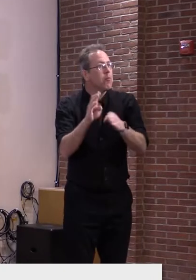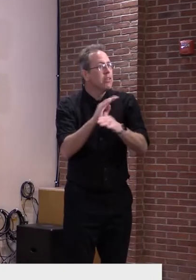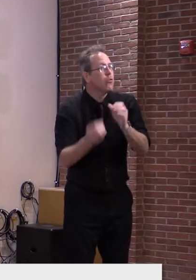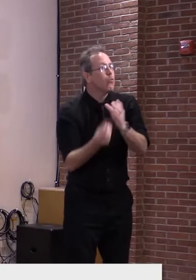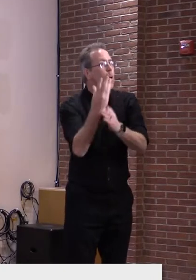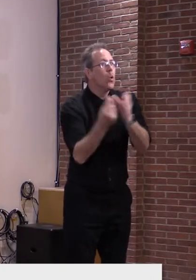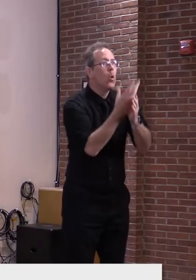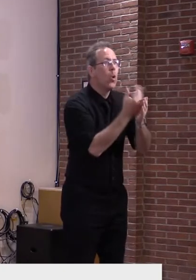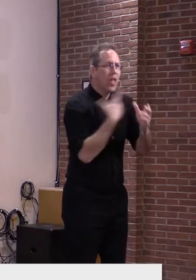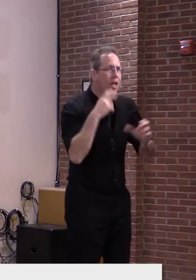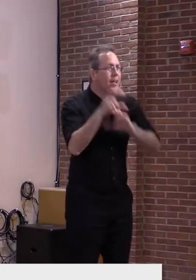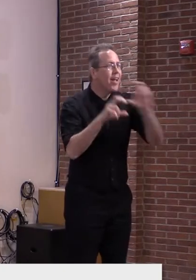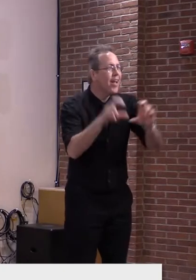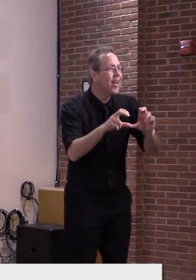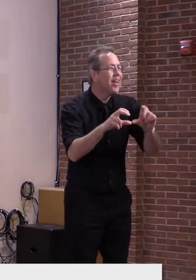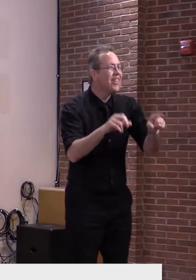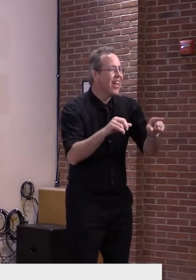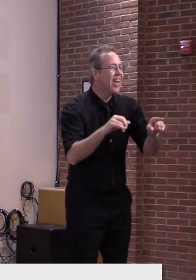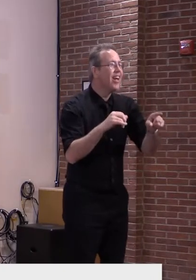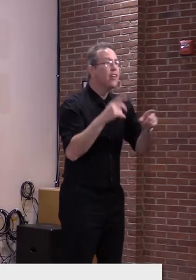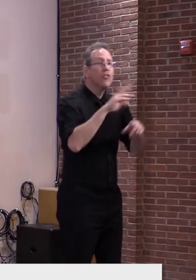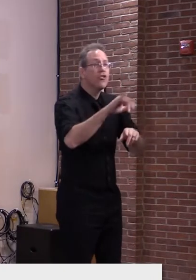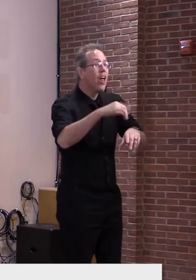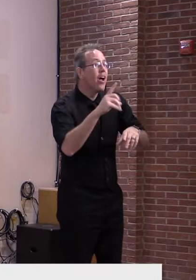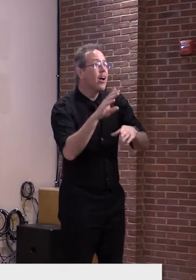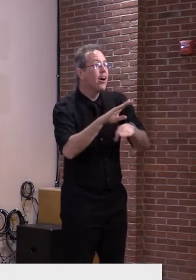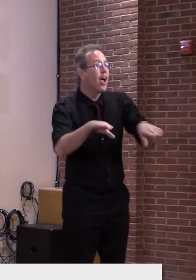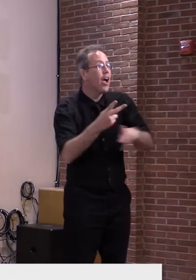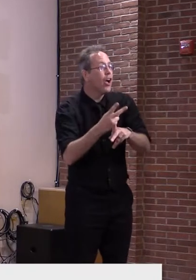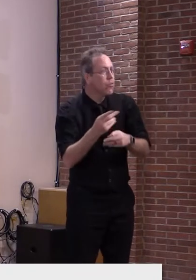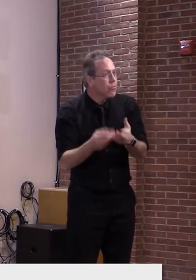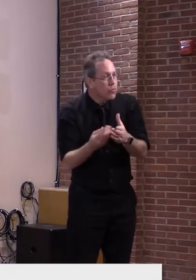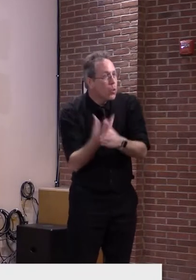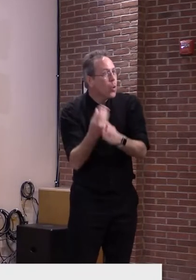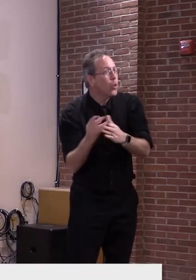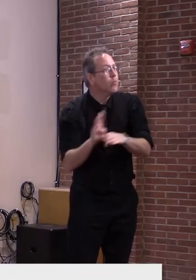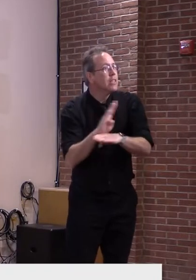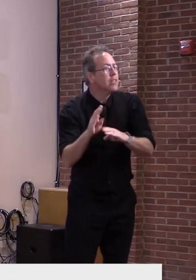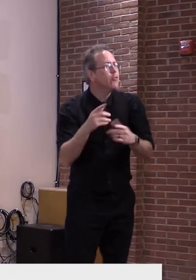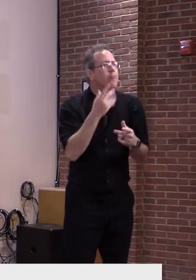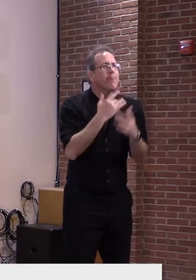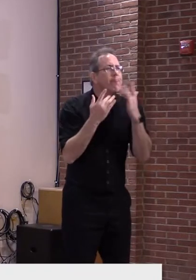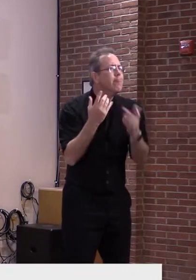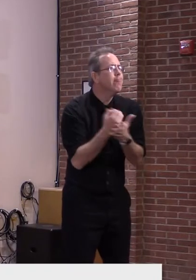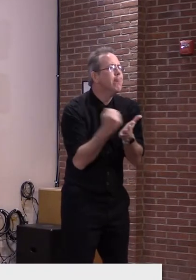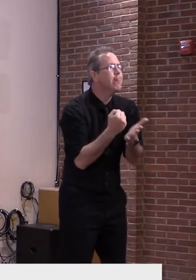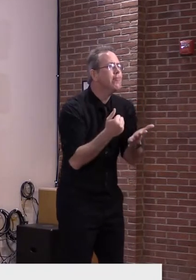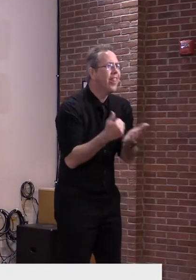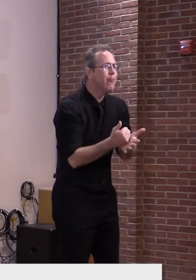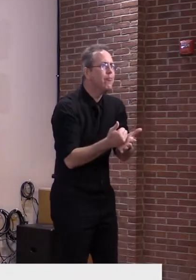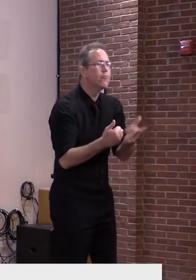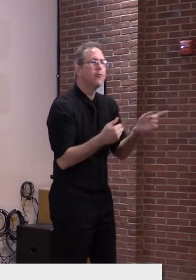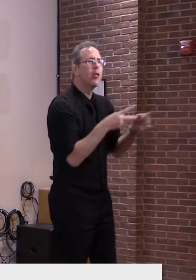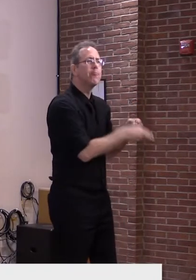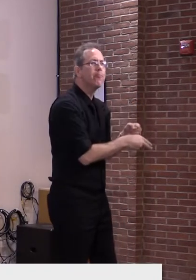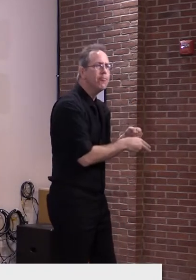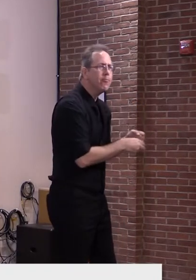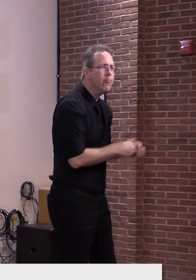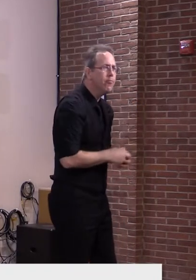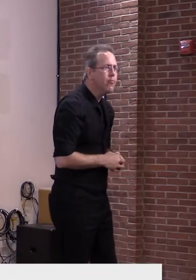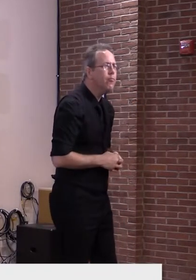like childcare centers and local general stores survive and recover from the pandemic. Career and technical